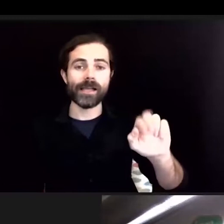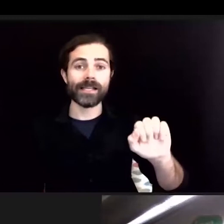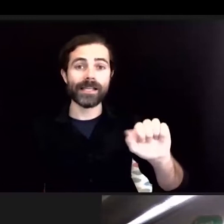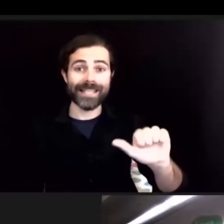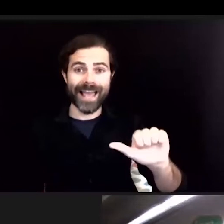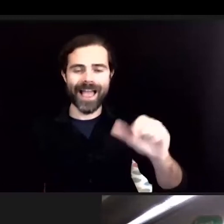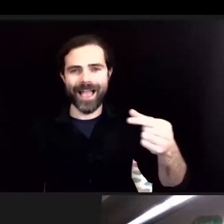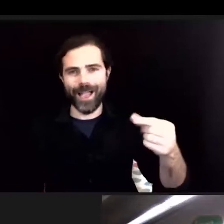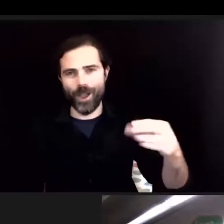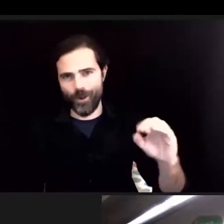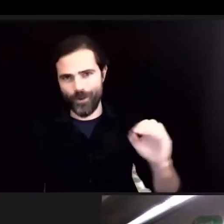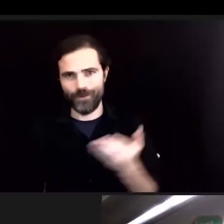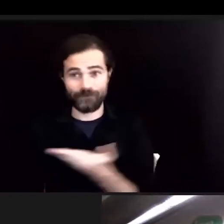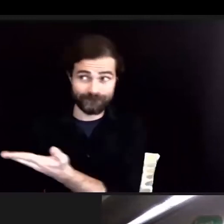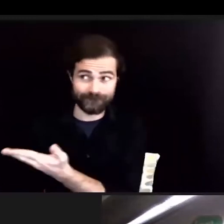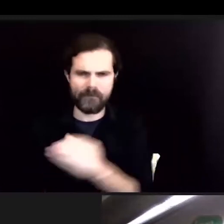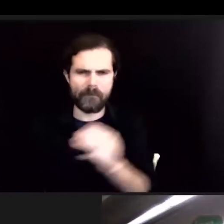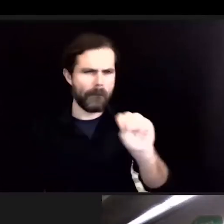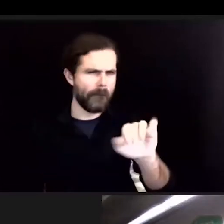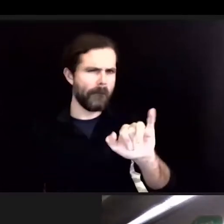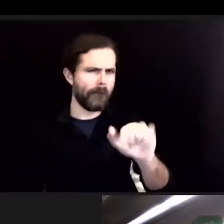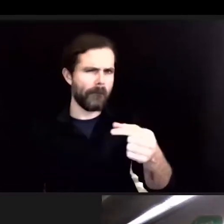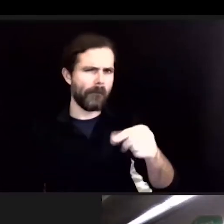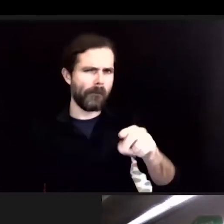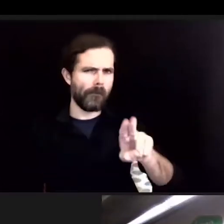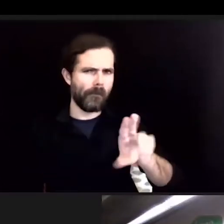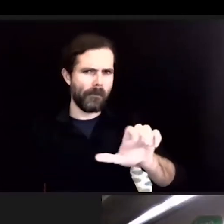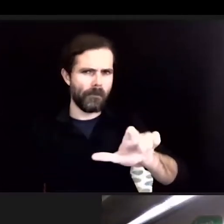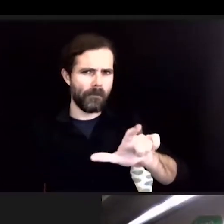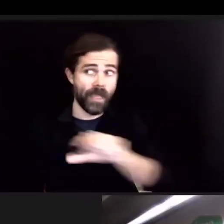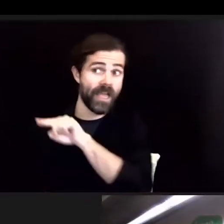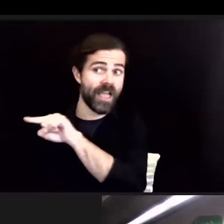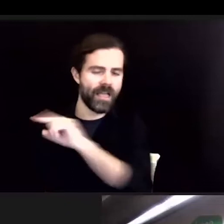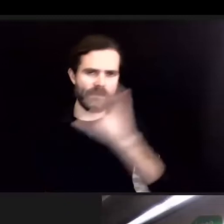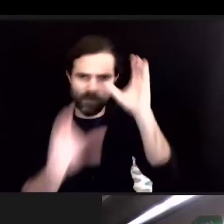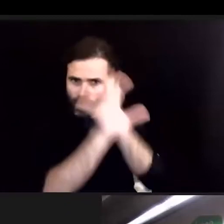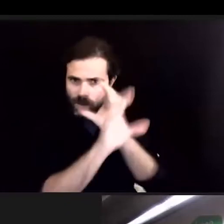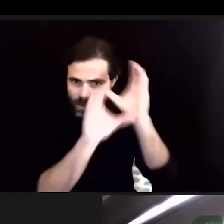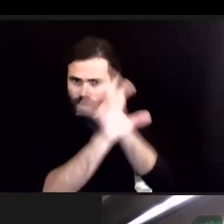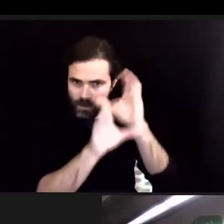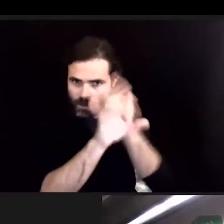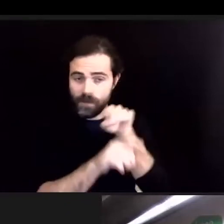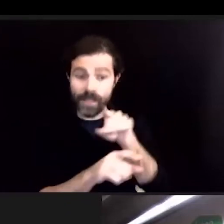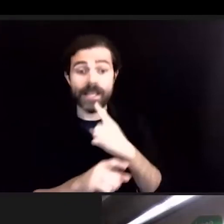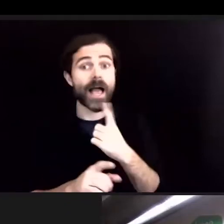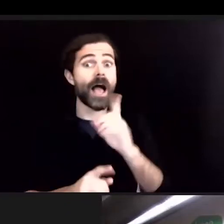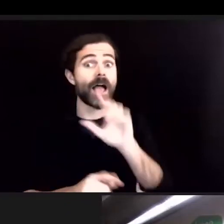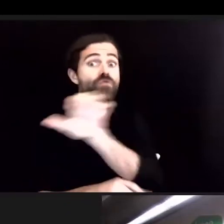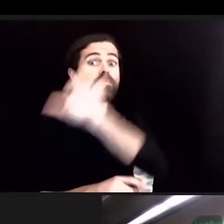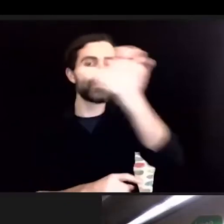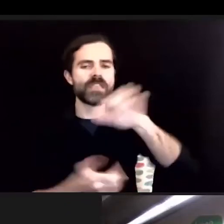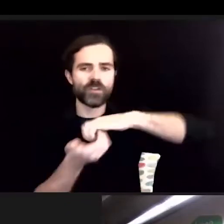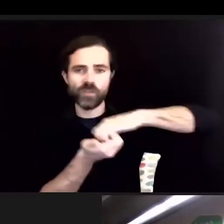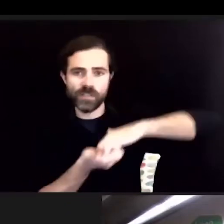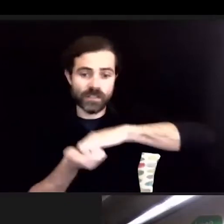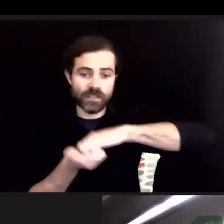Miguel, he's a research and development officer at the European Association of Service Providers for People